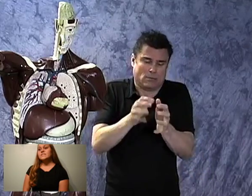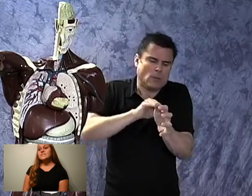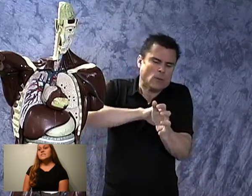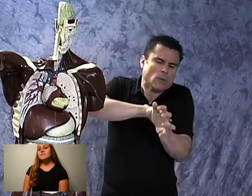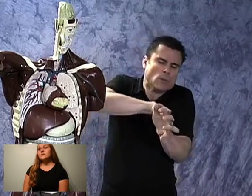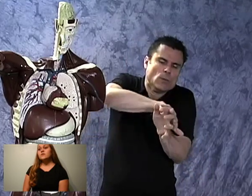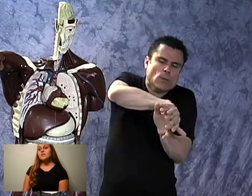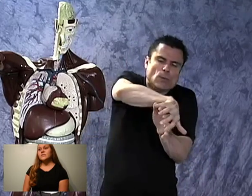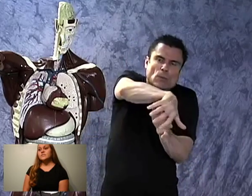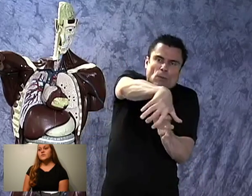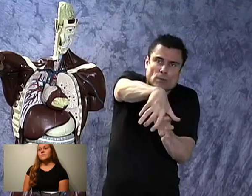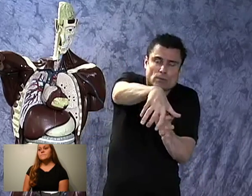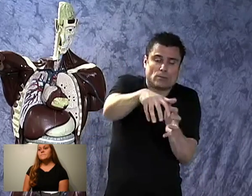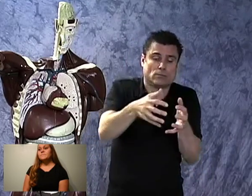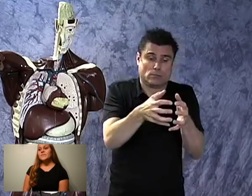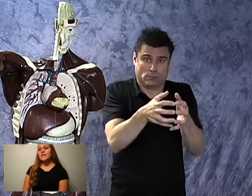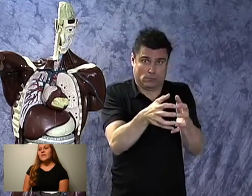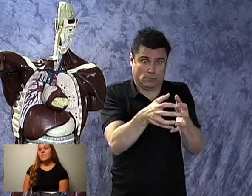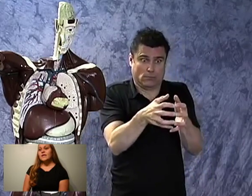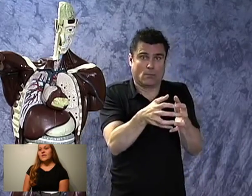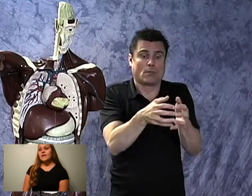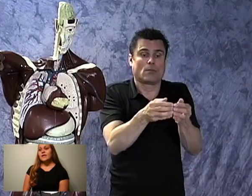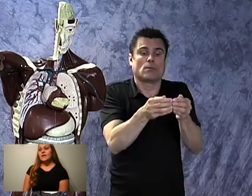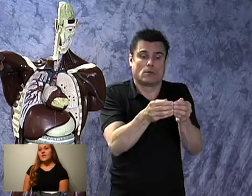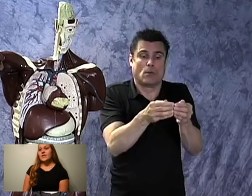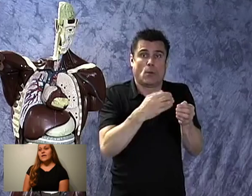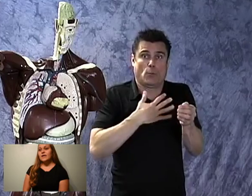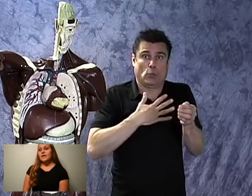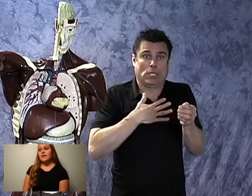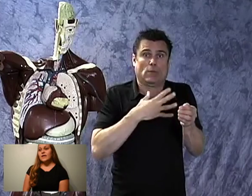Blood goes into the little cluster,